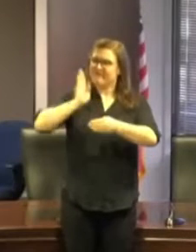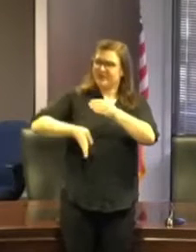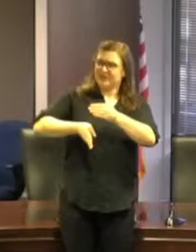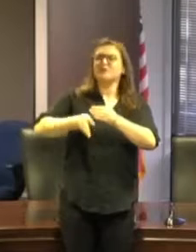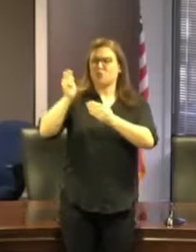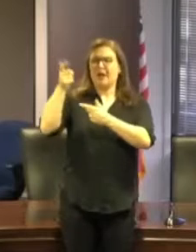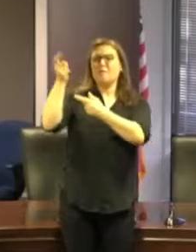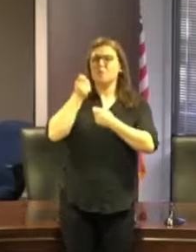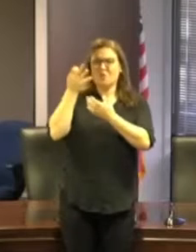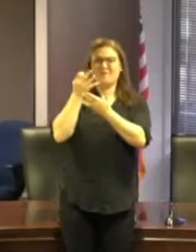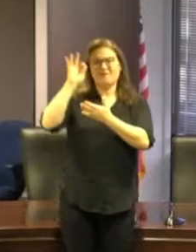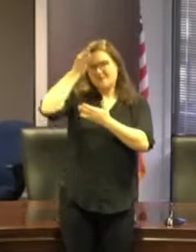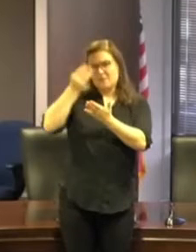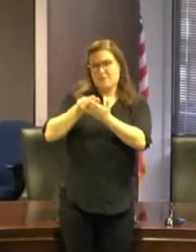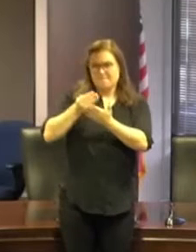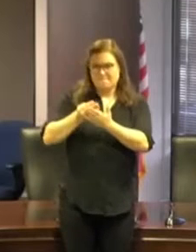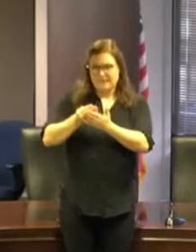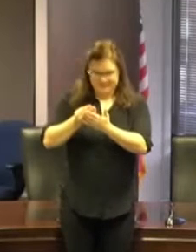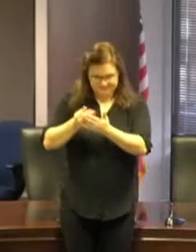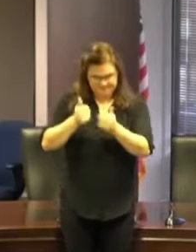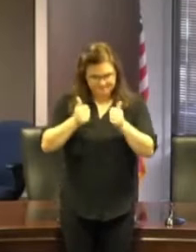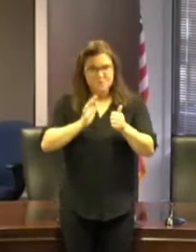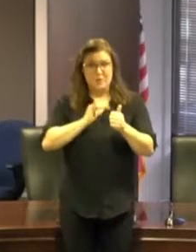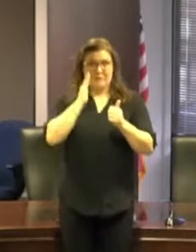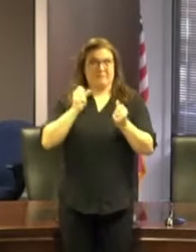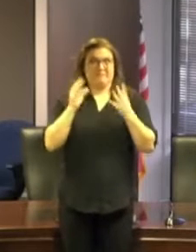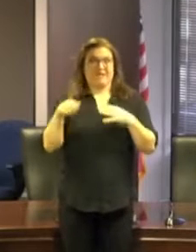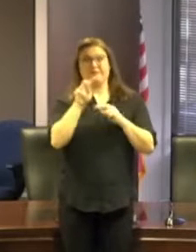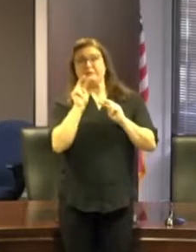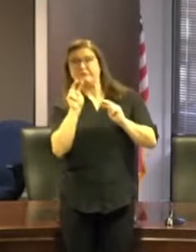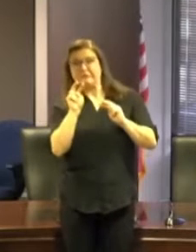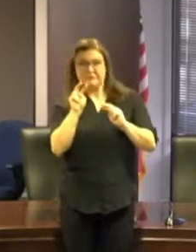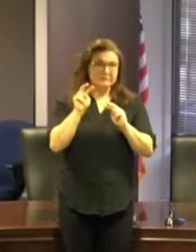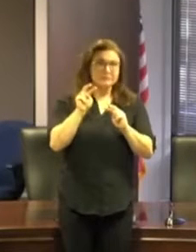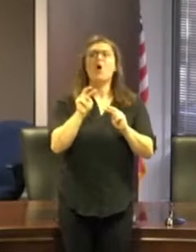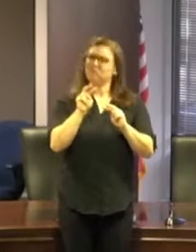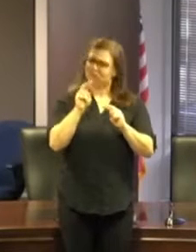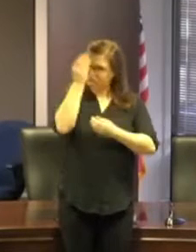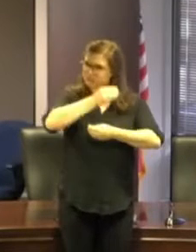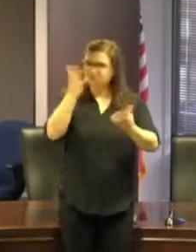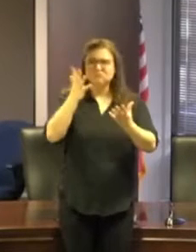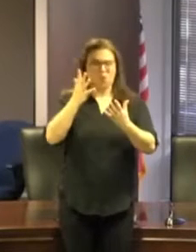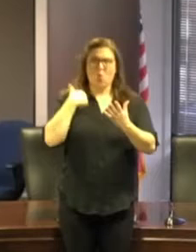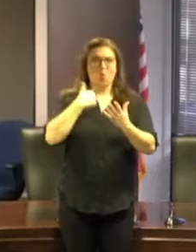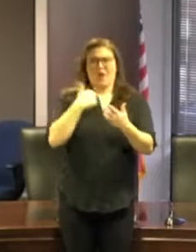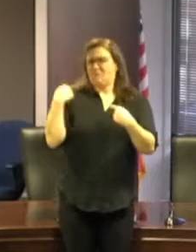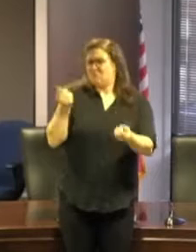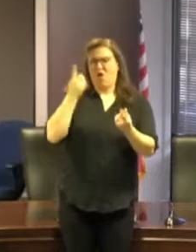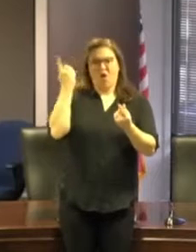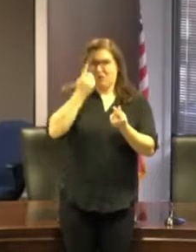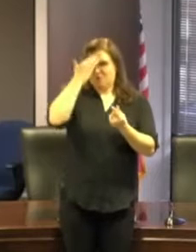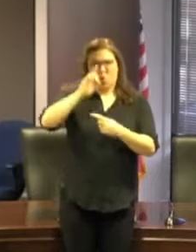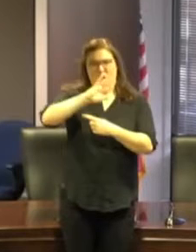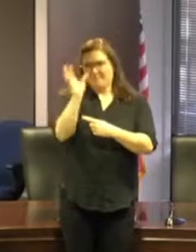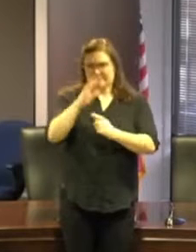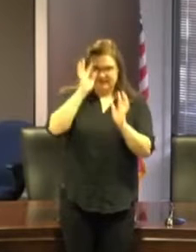that there were many people that were keeping an eye on that, and we had 100% confidence all along in Melanie's